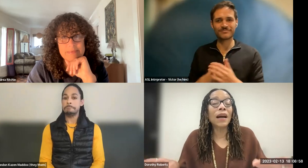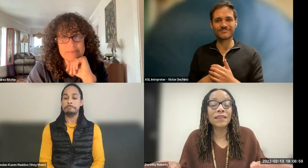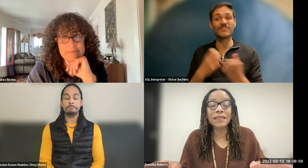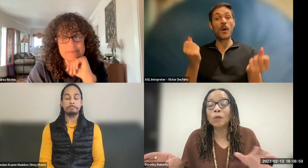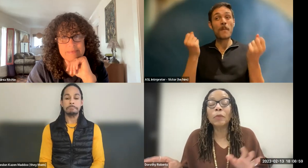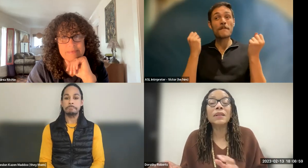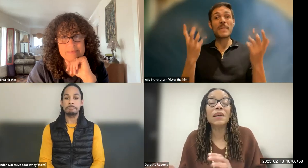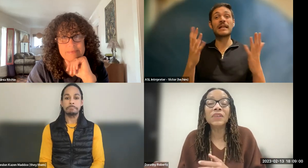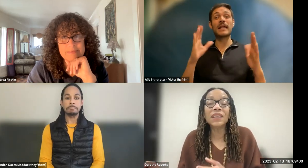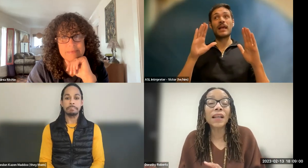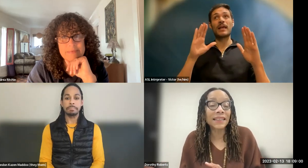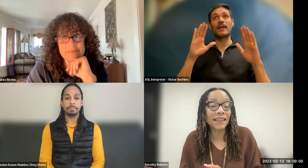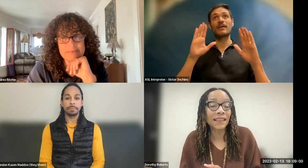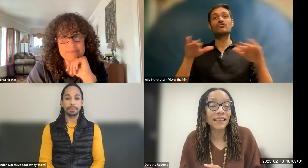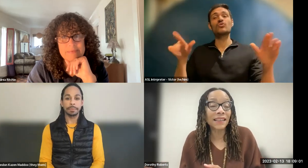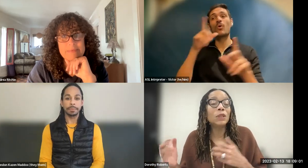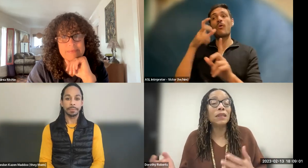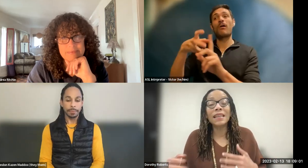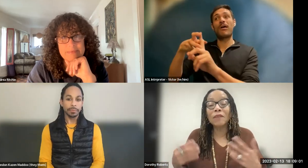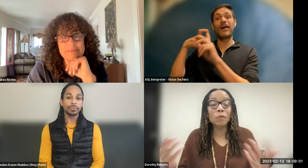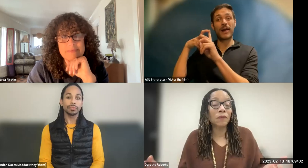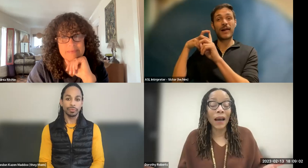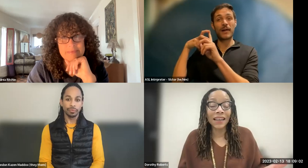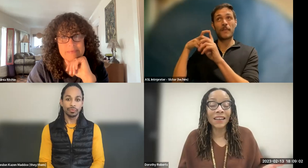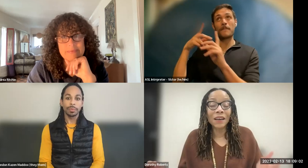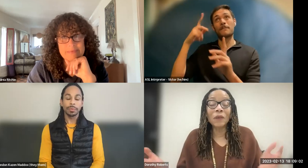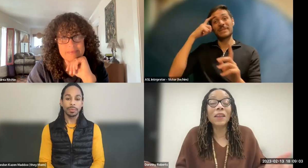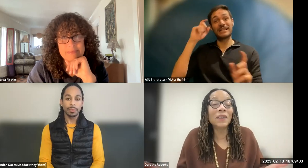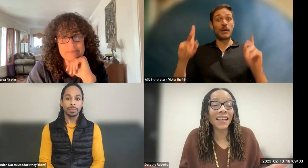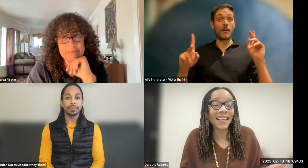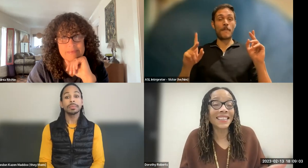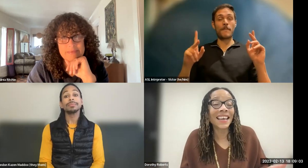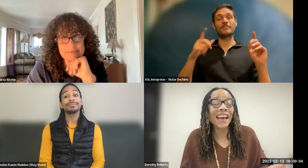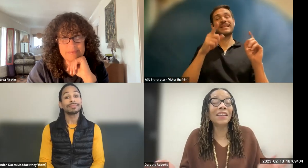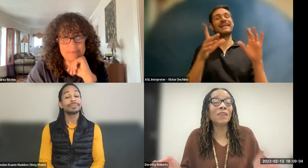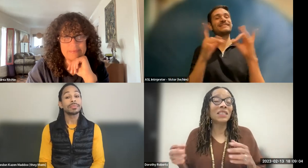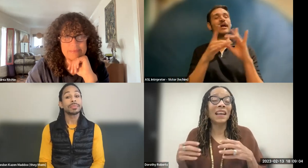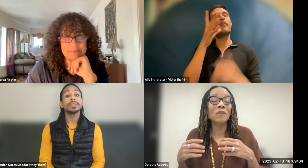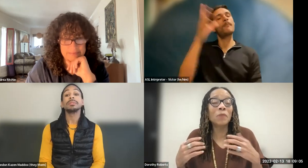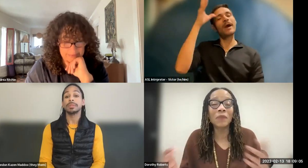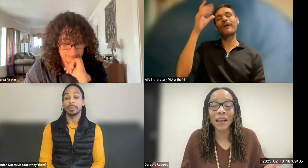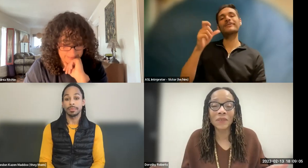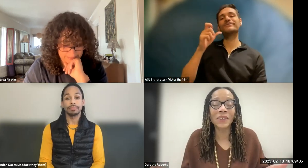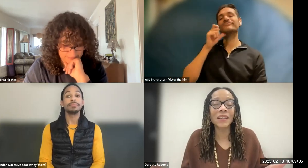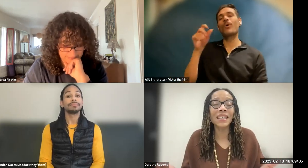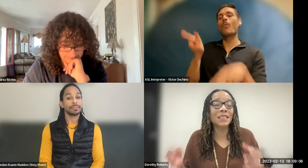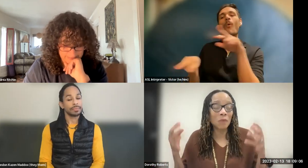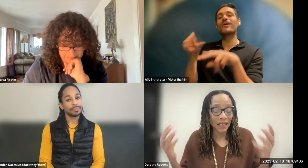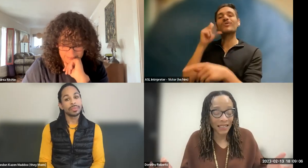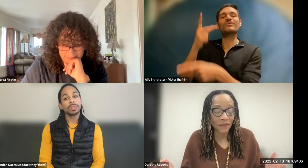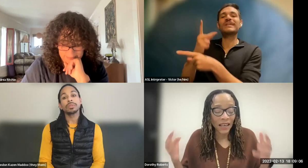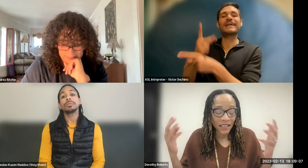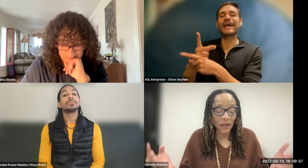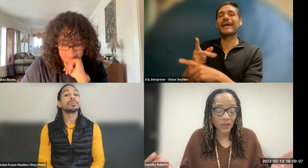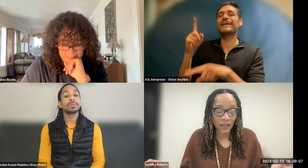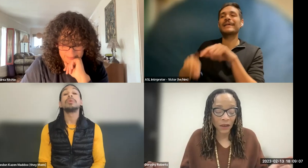on grounds that their parents have neglected them, which means they haven't provided for their needs. And the reason they haven't provided for their needs is